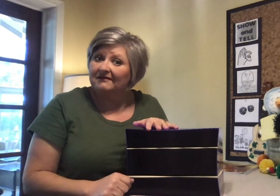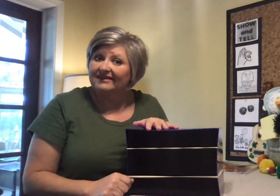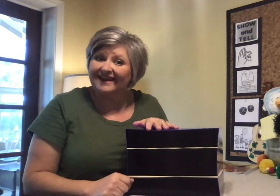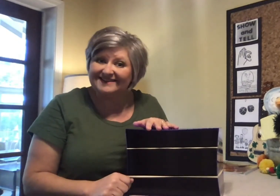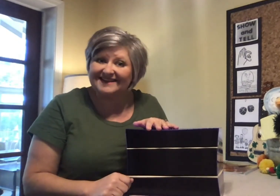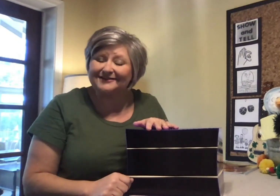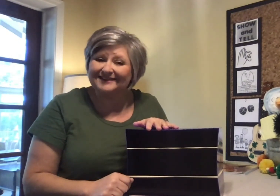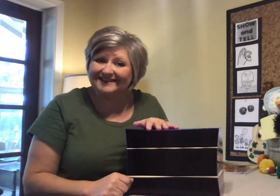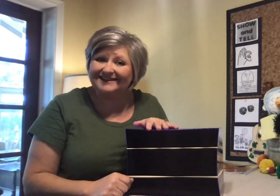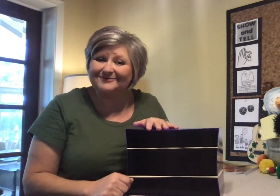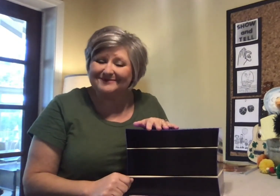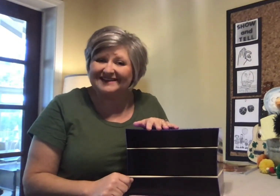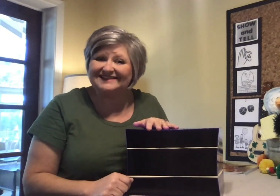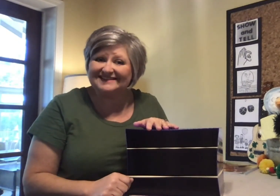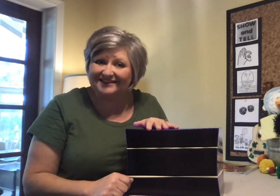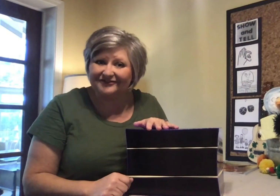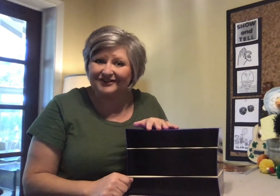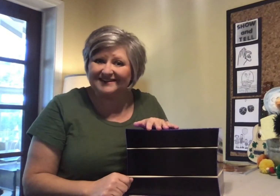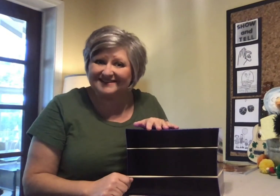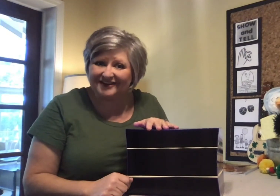They sound a little bit different, don't